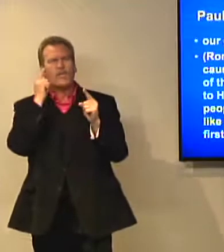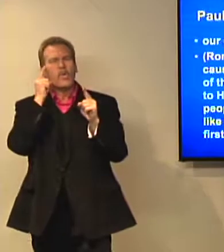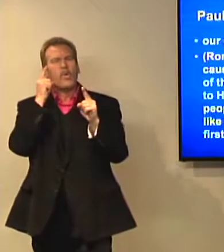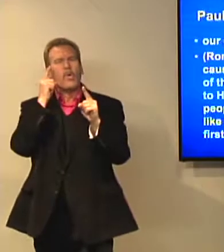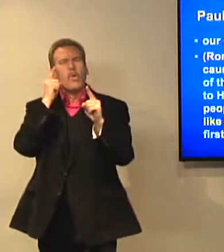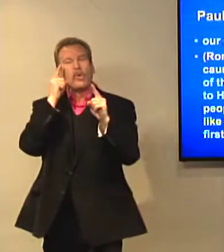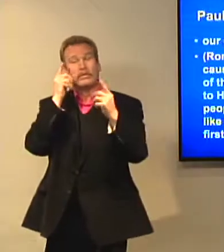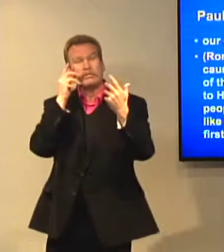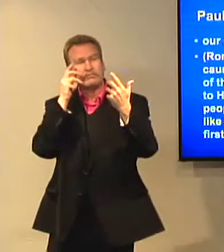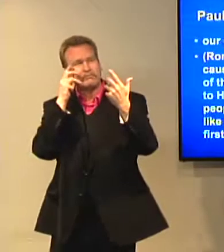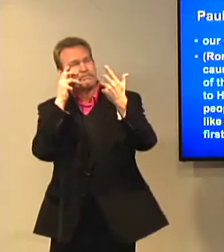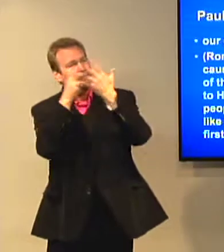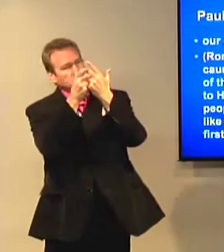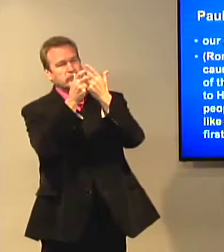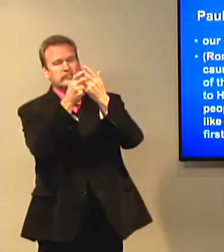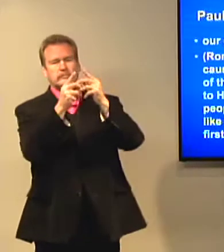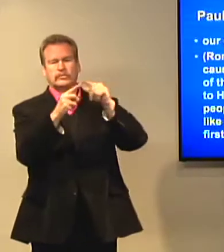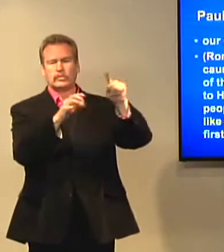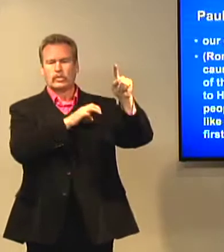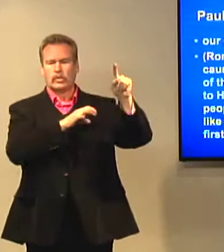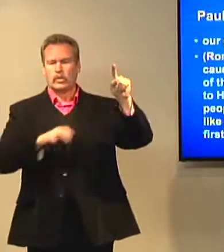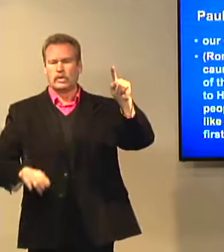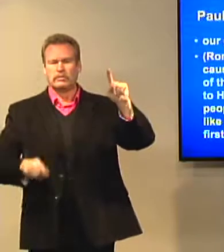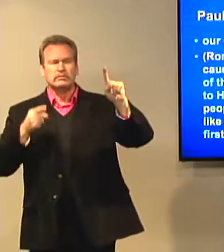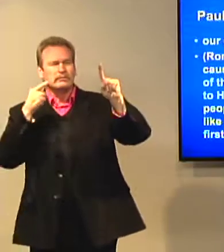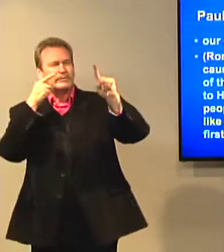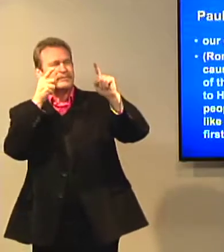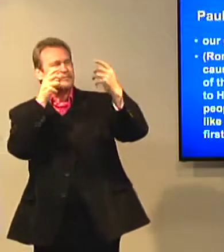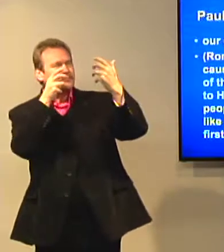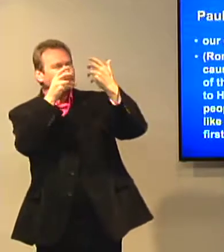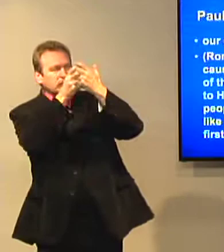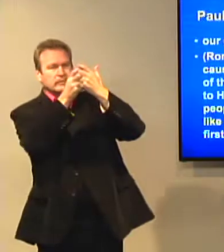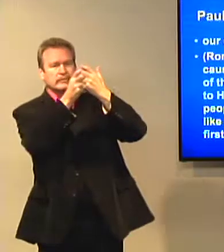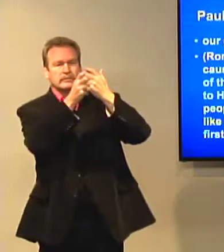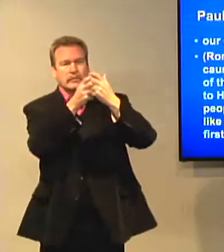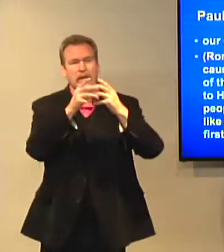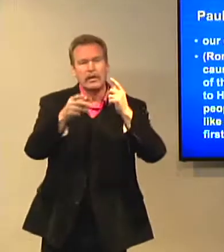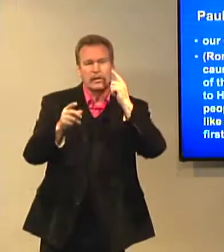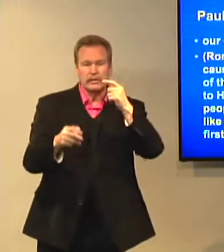So I know Paul was saying that he had not yet met the goal. He had not yet